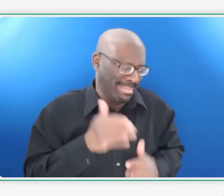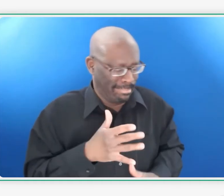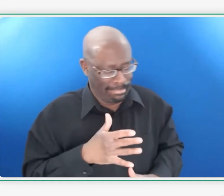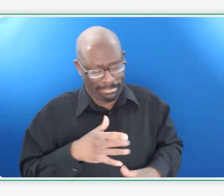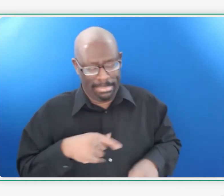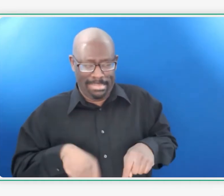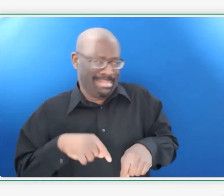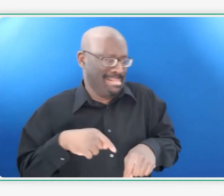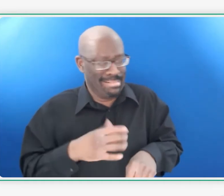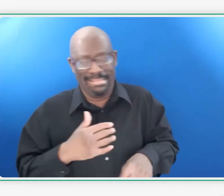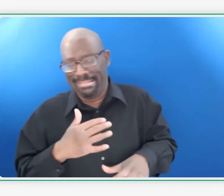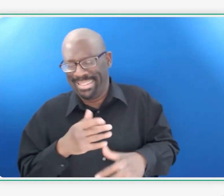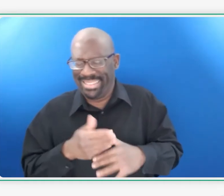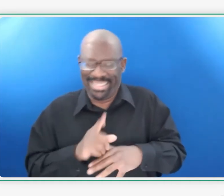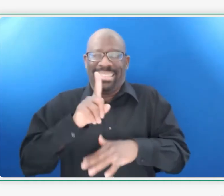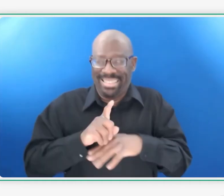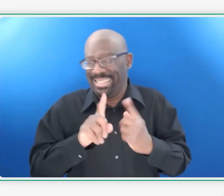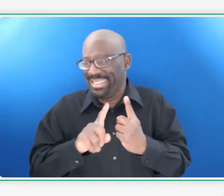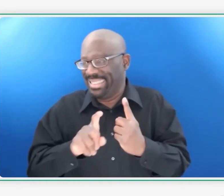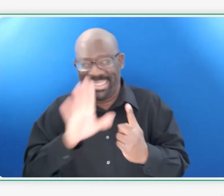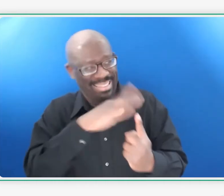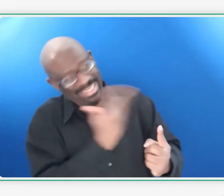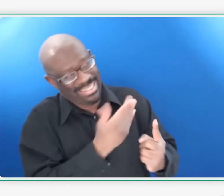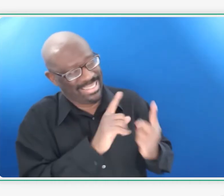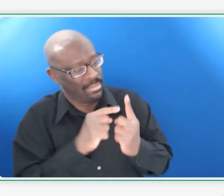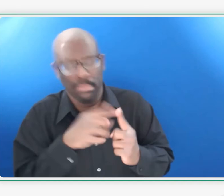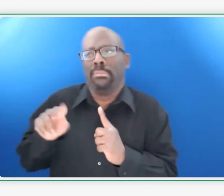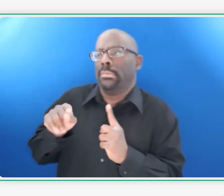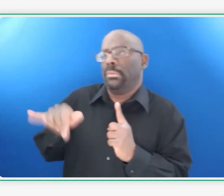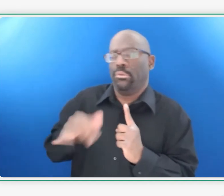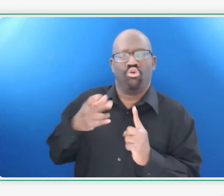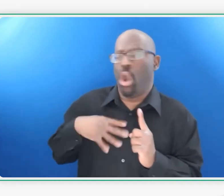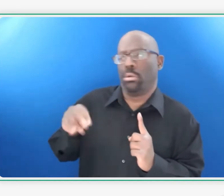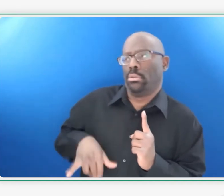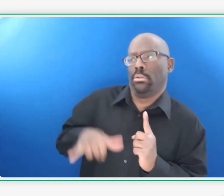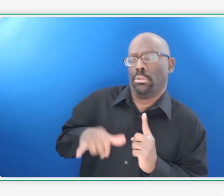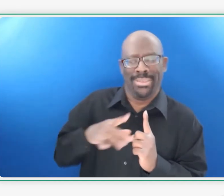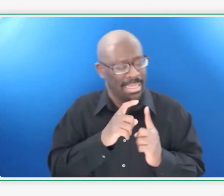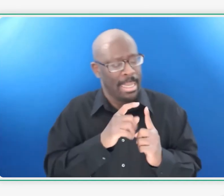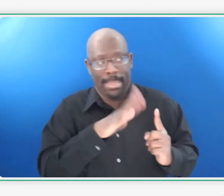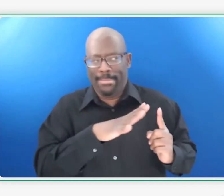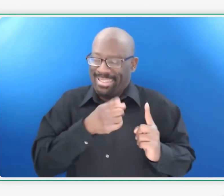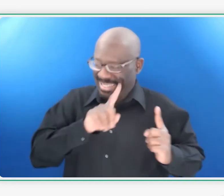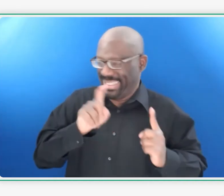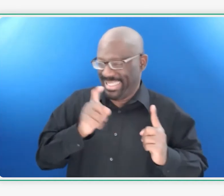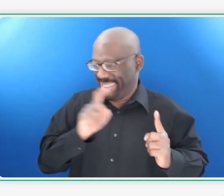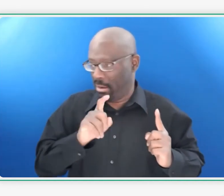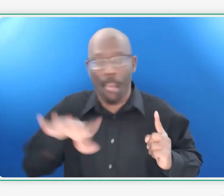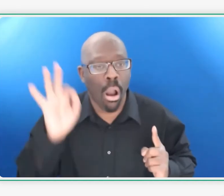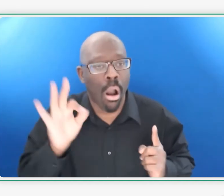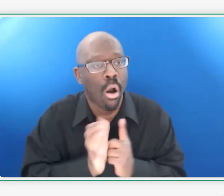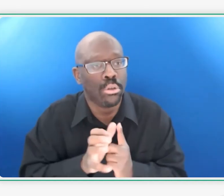And then finally, him gets a little brave and decides to venture off and see if they can find the cheese. But Ha says, no, I'm going to